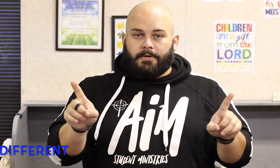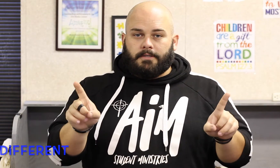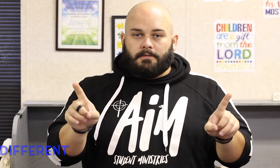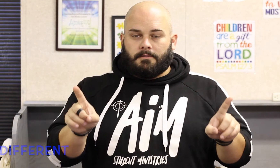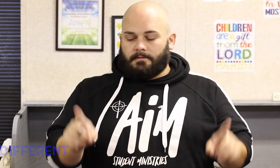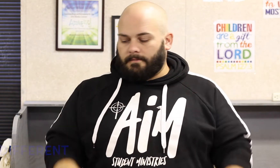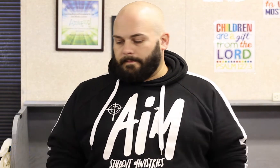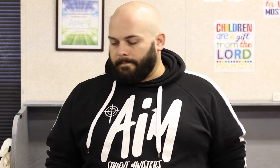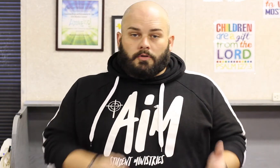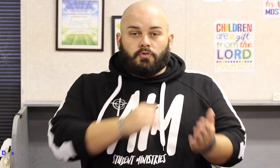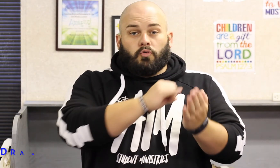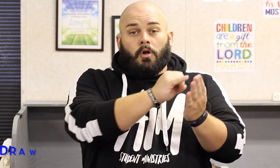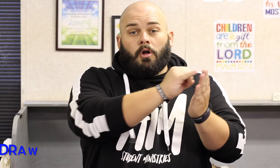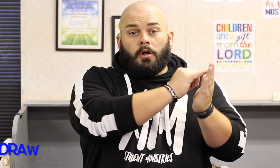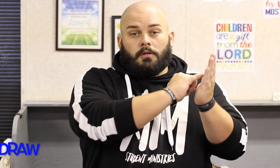Different? Draw?